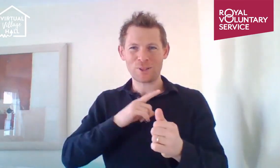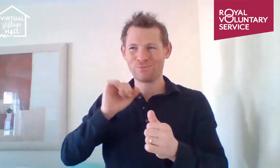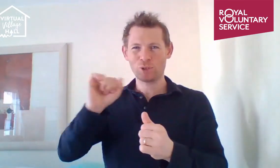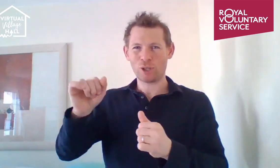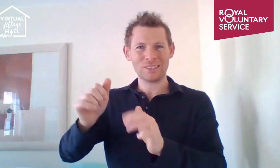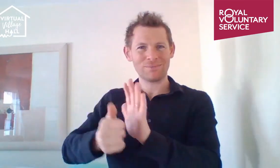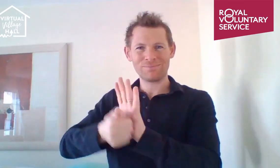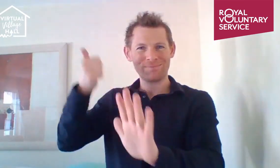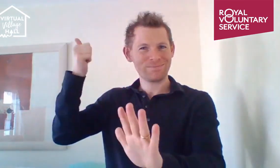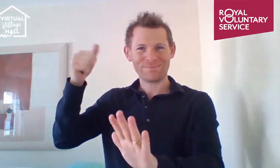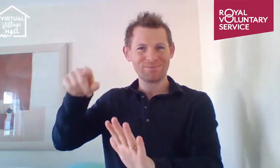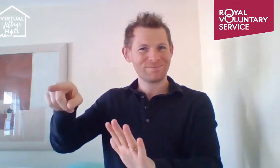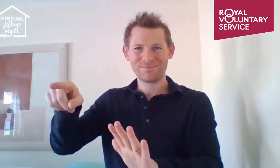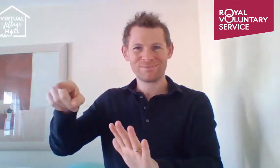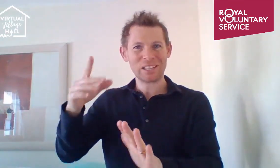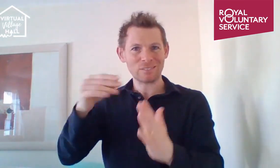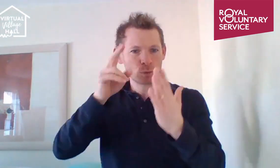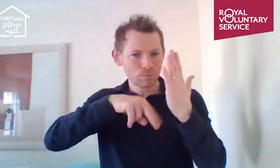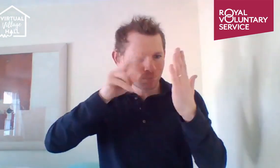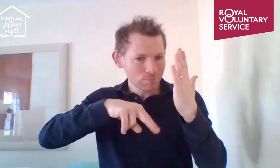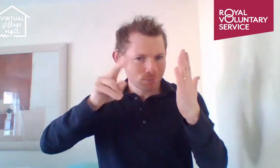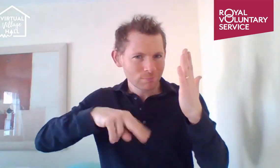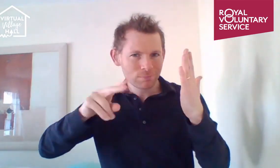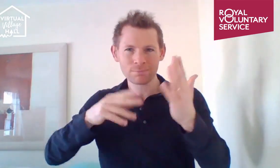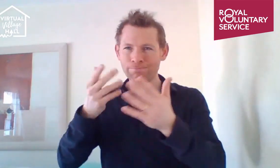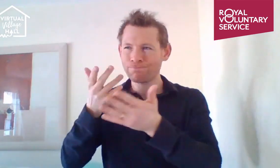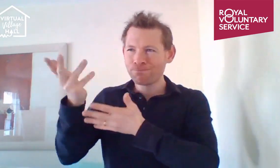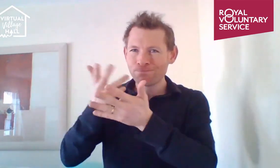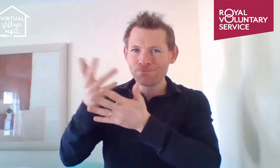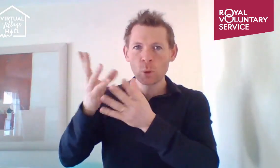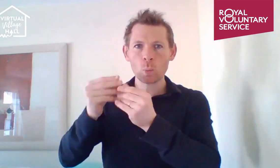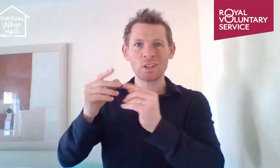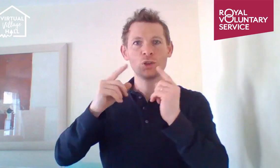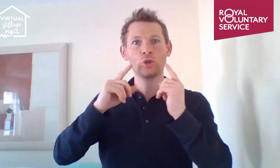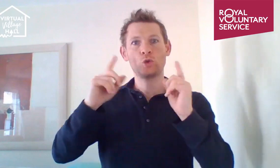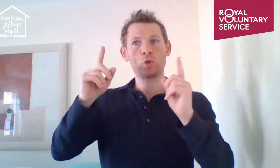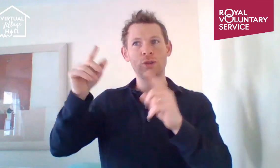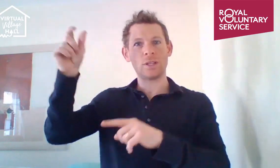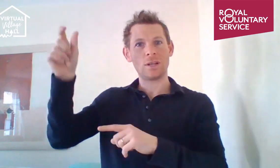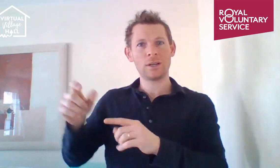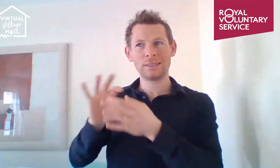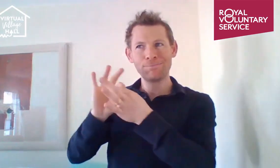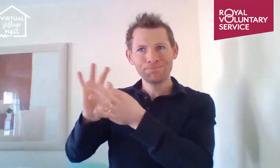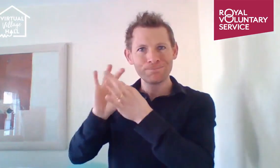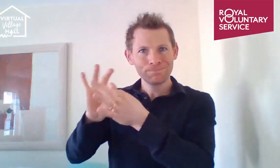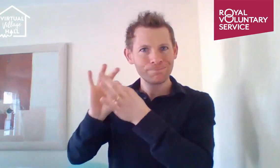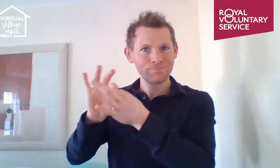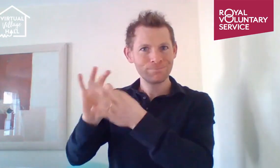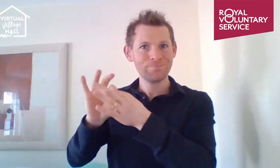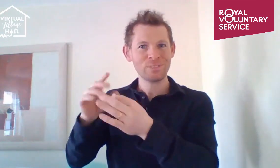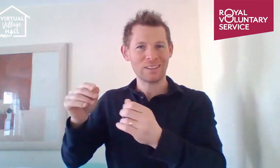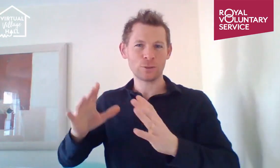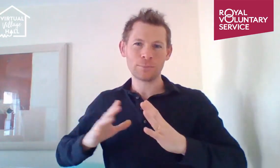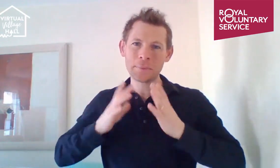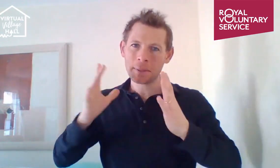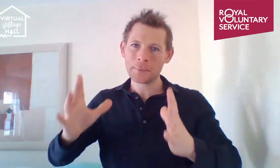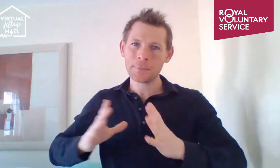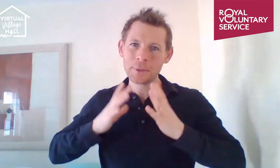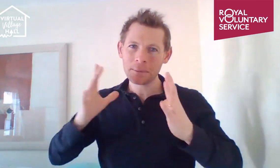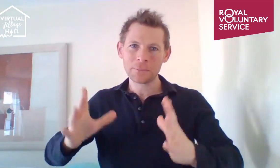given prep because, of course, they maybe weren't well versed in the subject that I was studying. So they worked closely with the lecturer